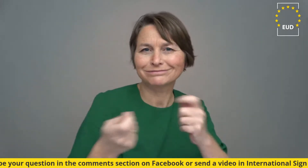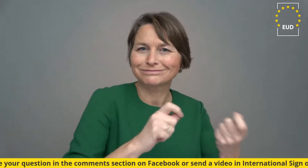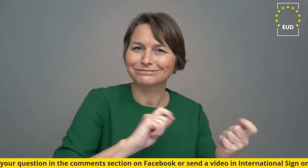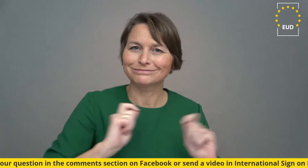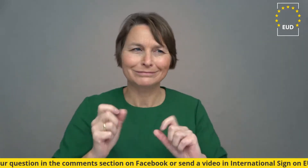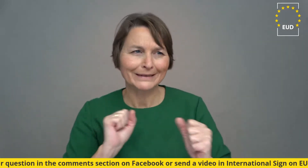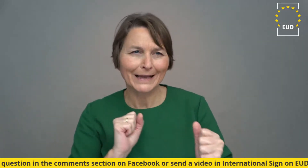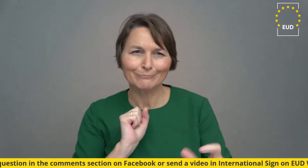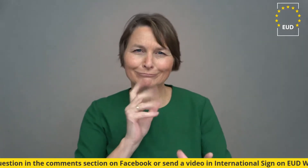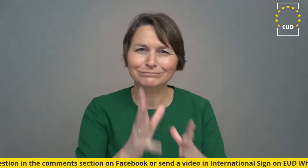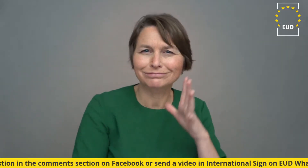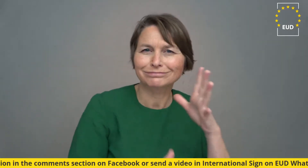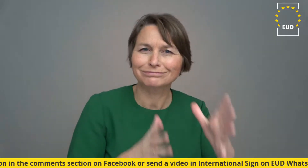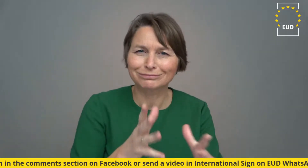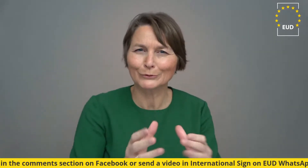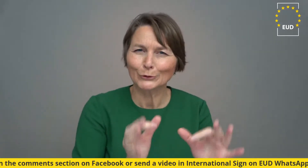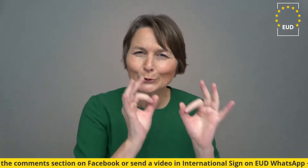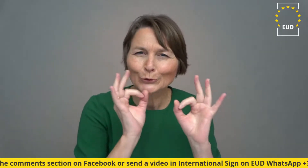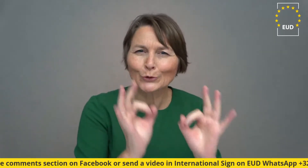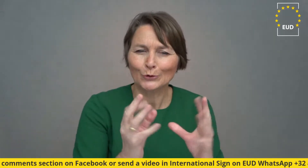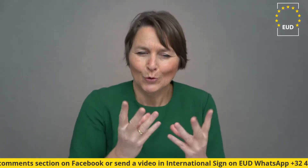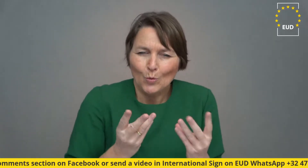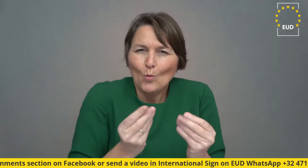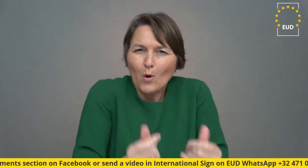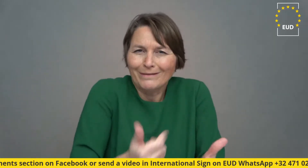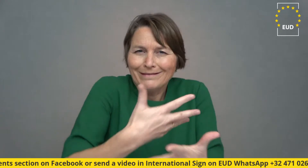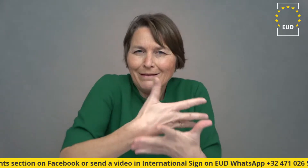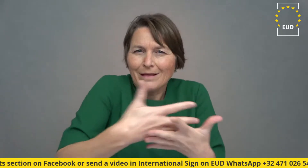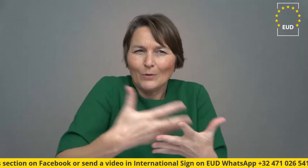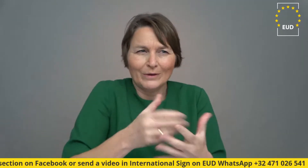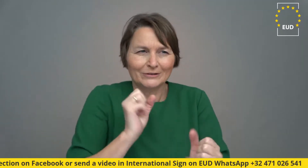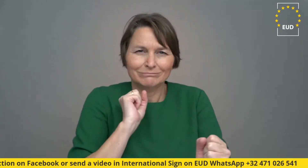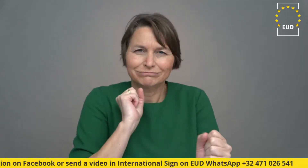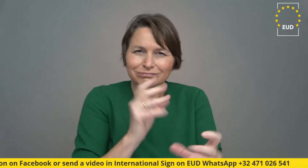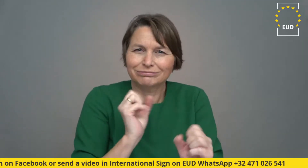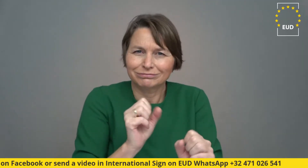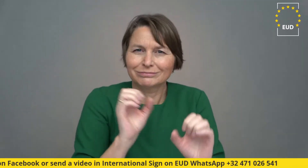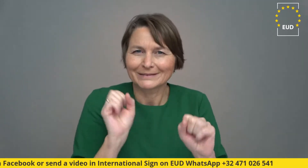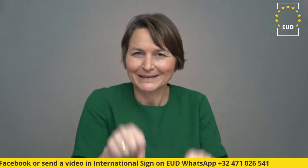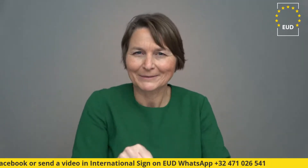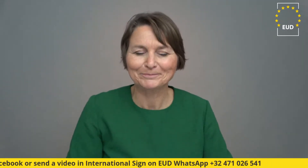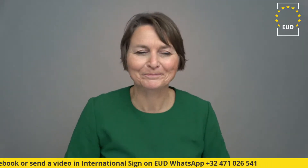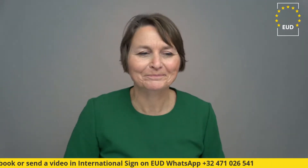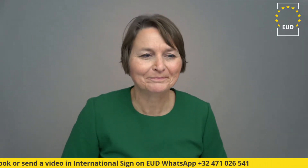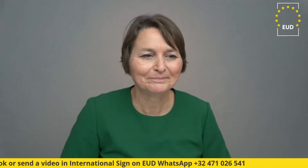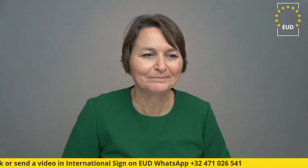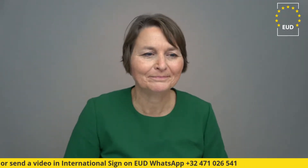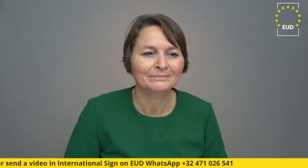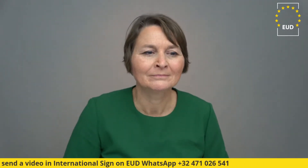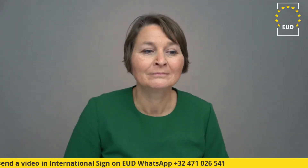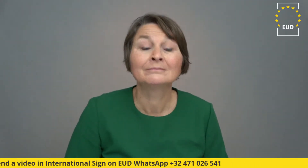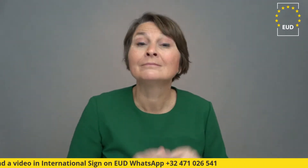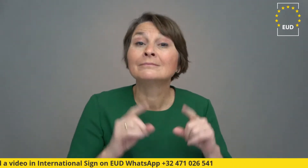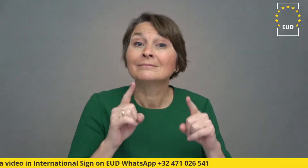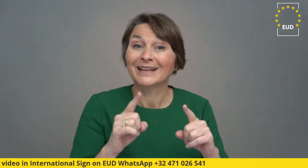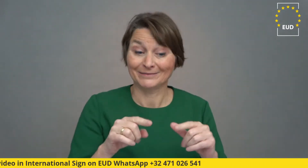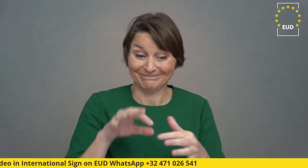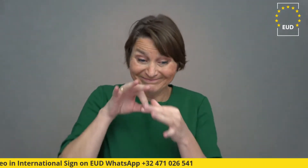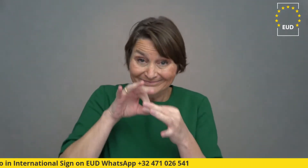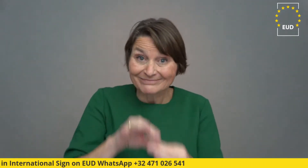We need to look at the language that's being produced, the sign language quality that's being produced, and that is at par with the